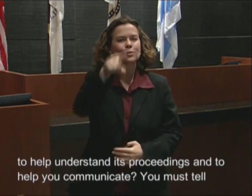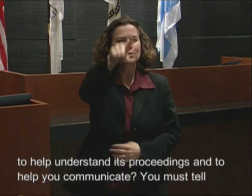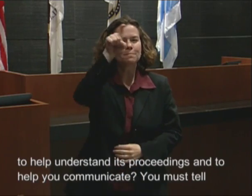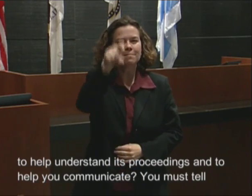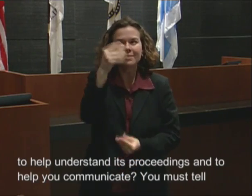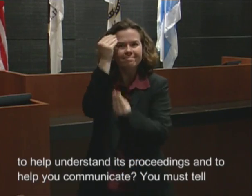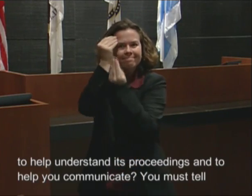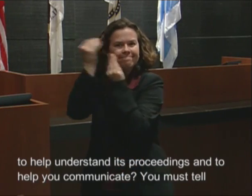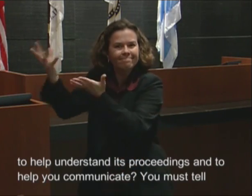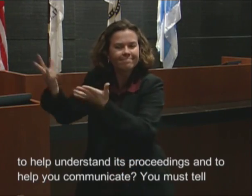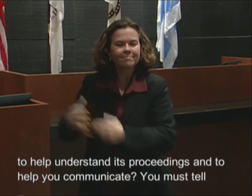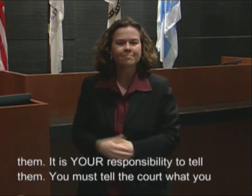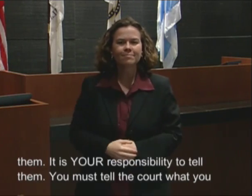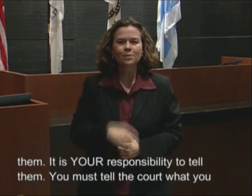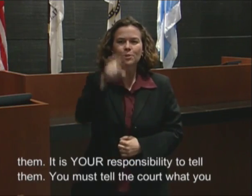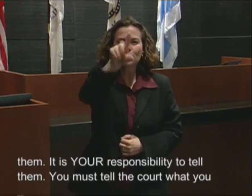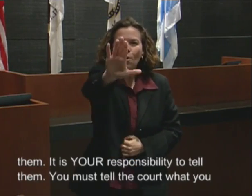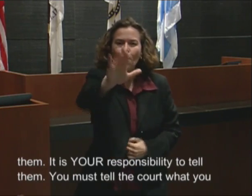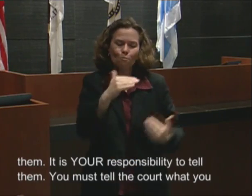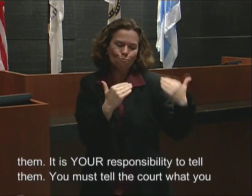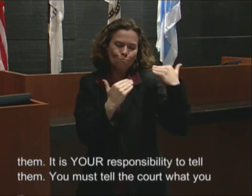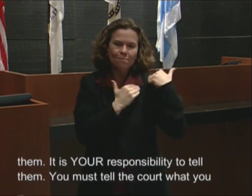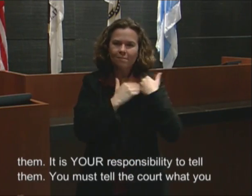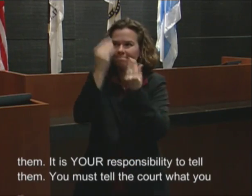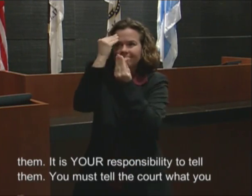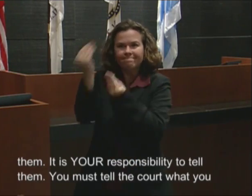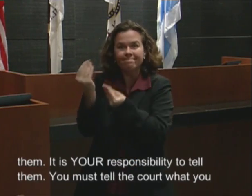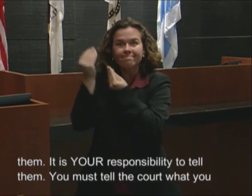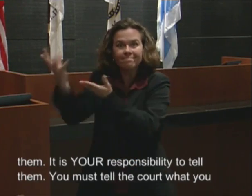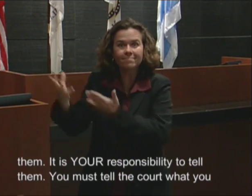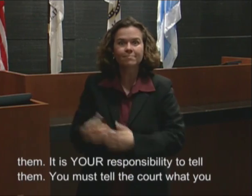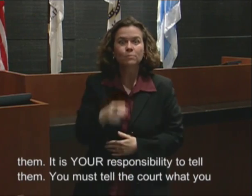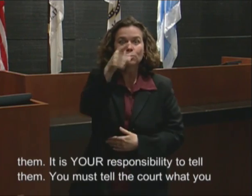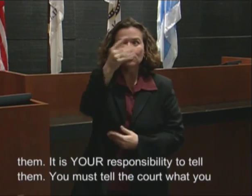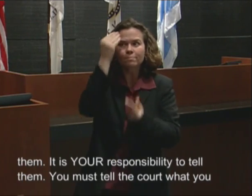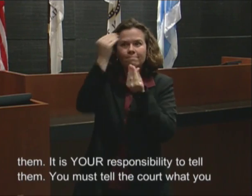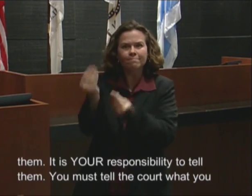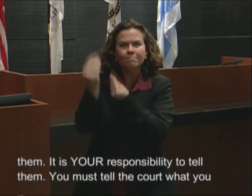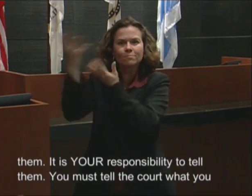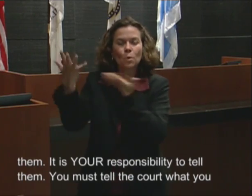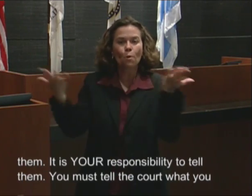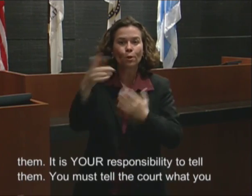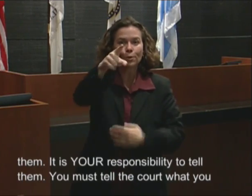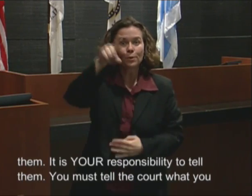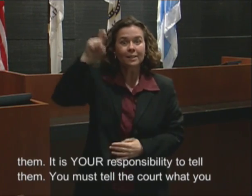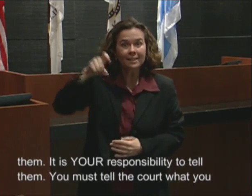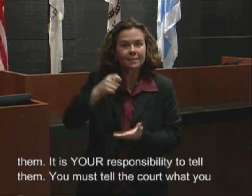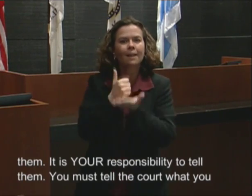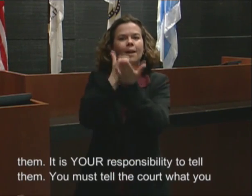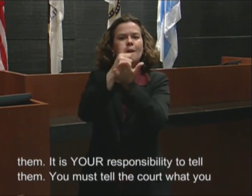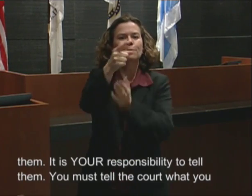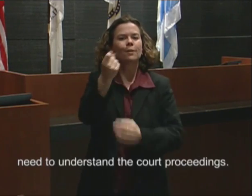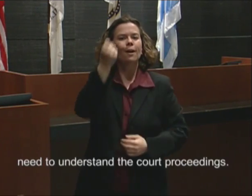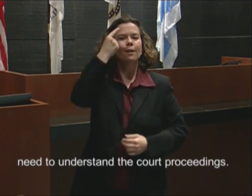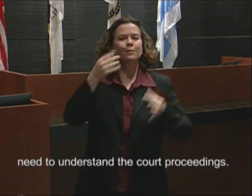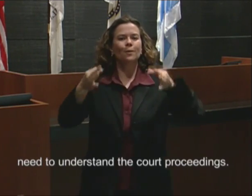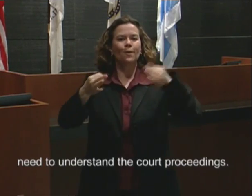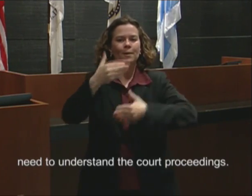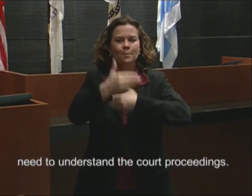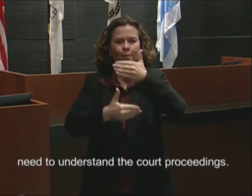must tell them. It is your responsibility to tell them. You must tell the court what you need to understand the